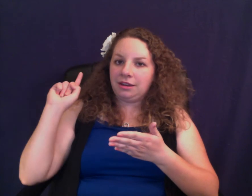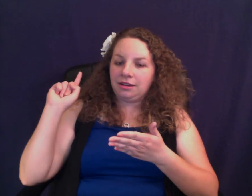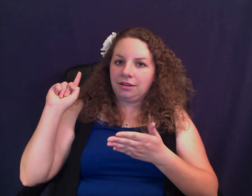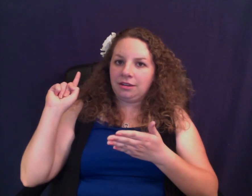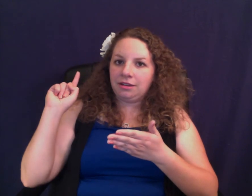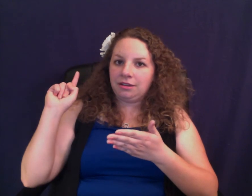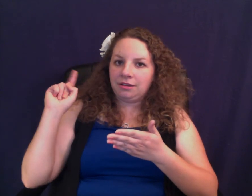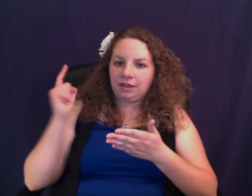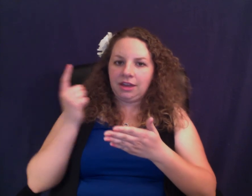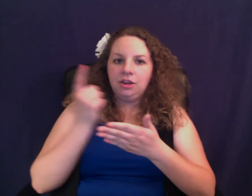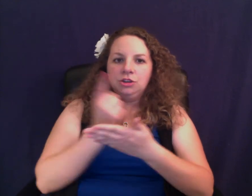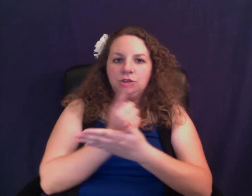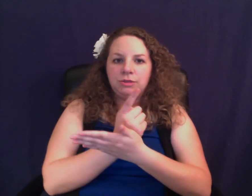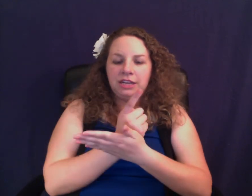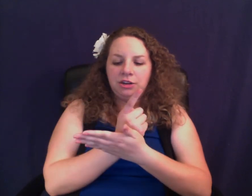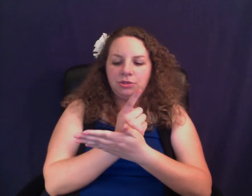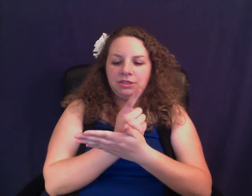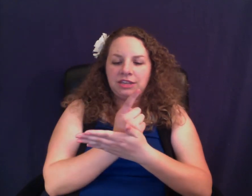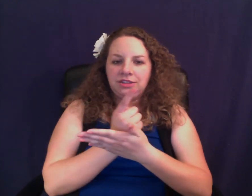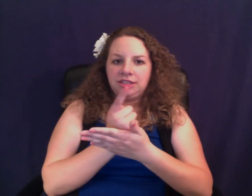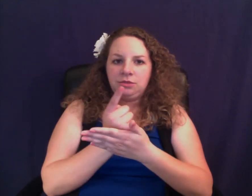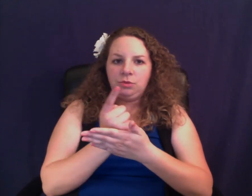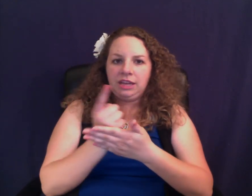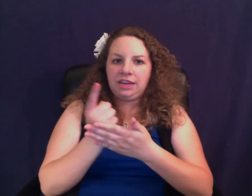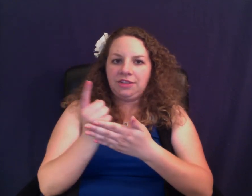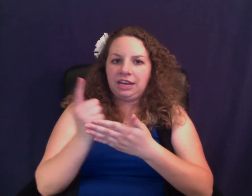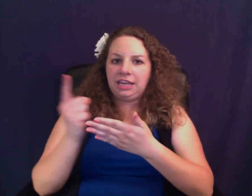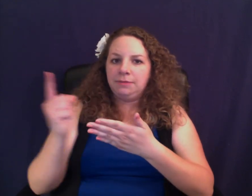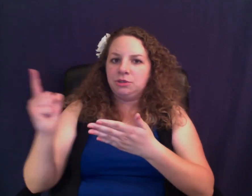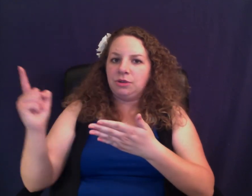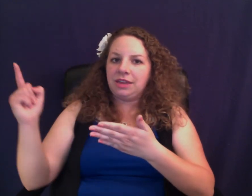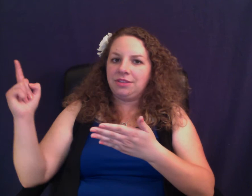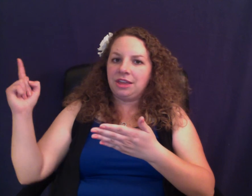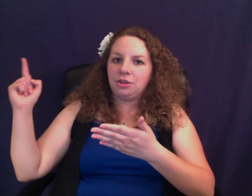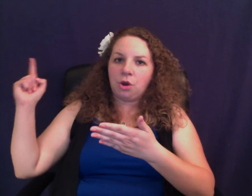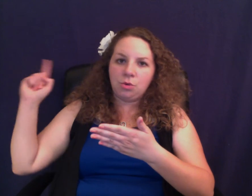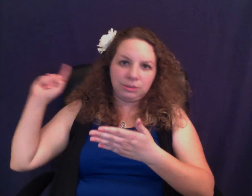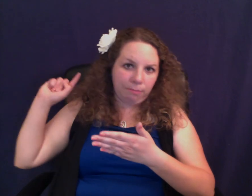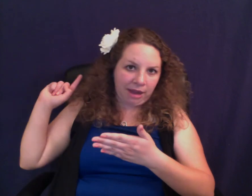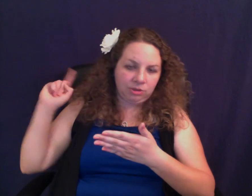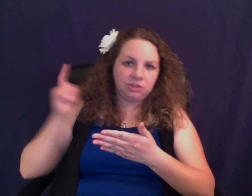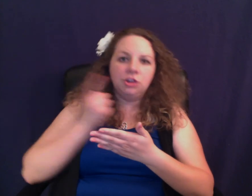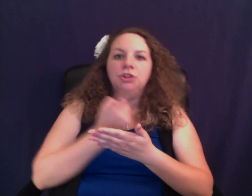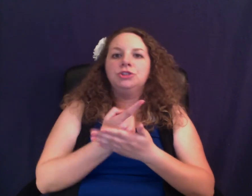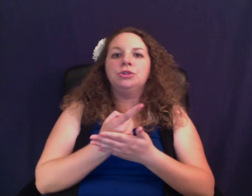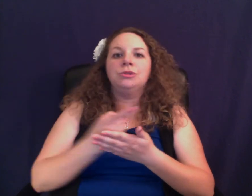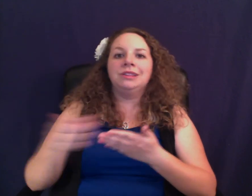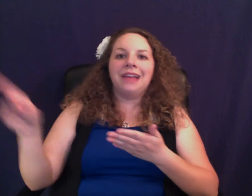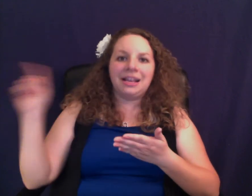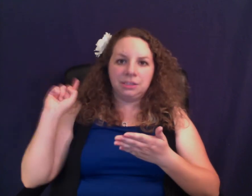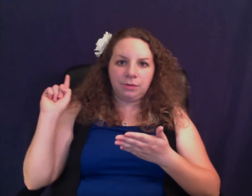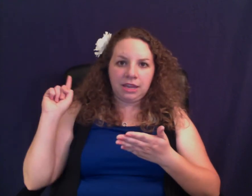Okay. So it's here. So it's like the sign week and then it keeps going and then goes backwards. So last week.